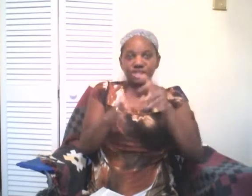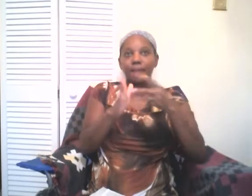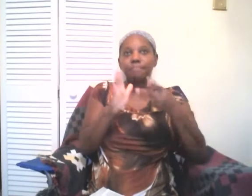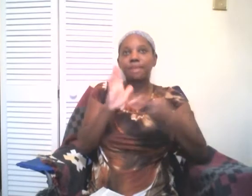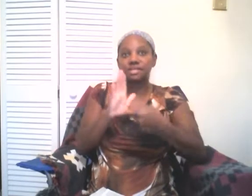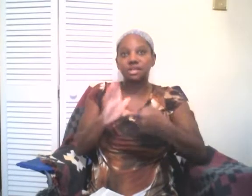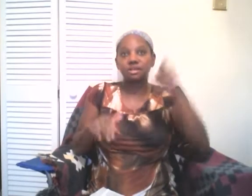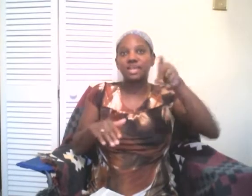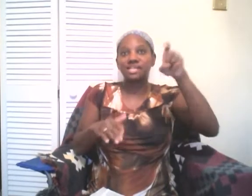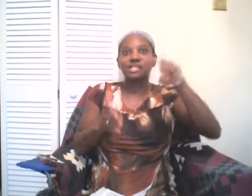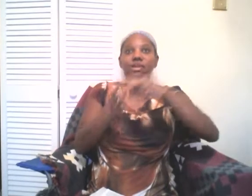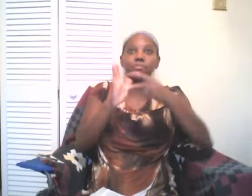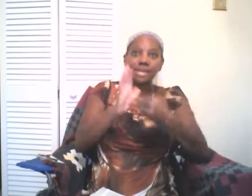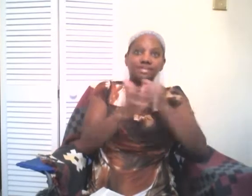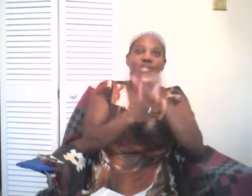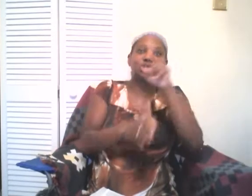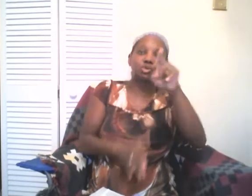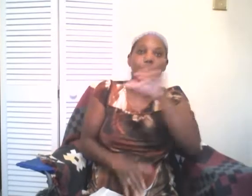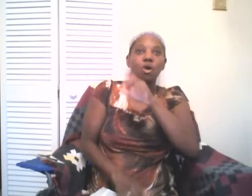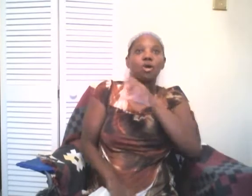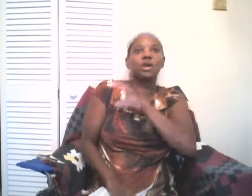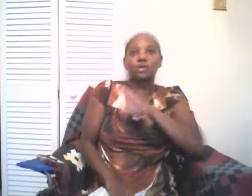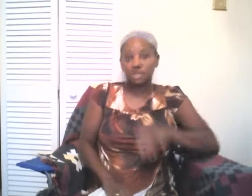not necessarily mean that you are a Christian.